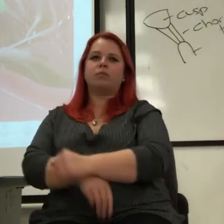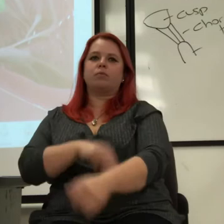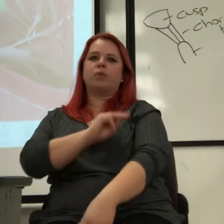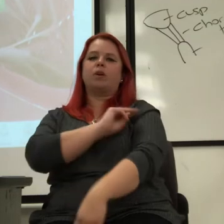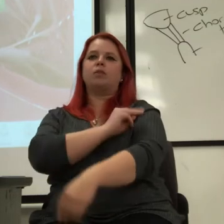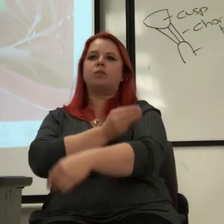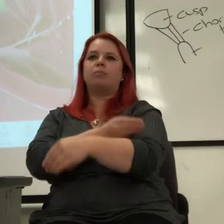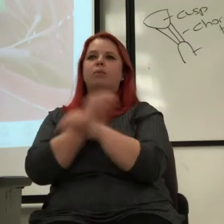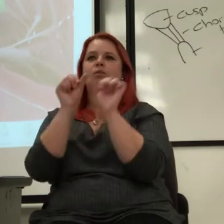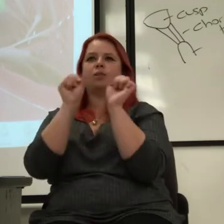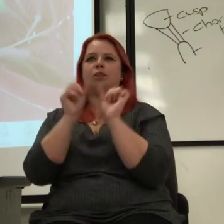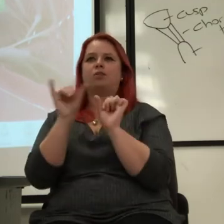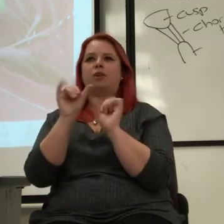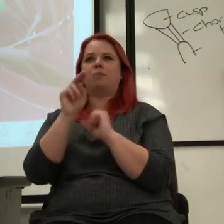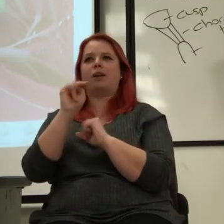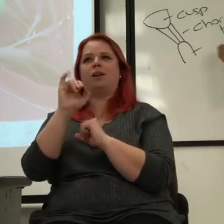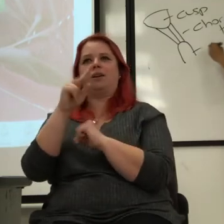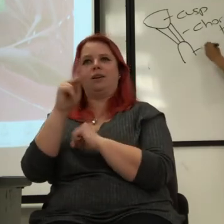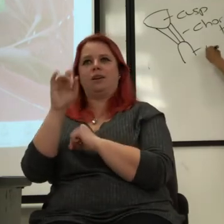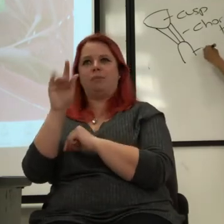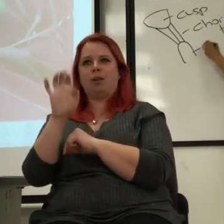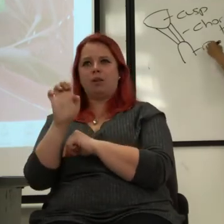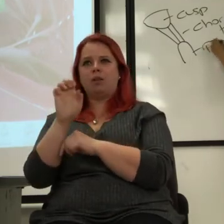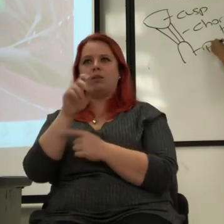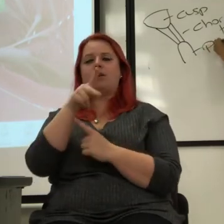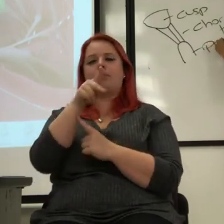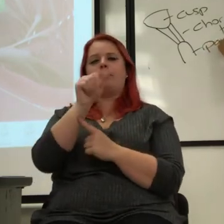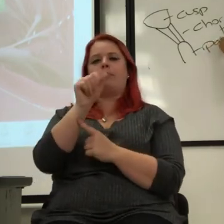papillary muscle. Papillary means nipple-shaped.